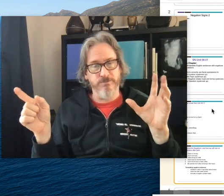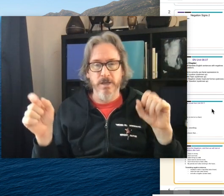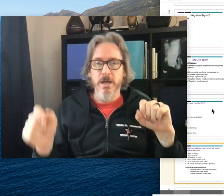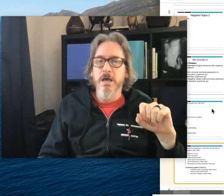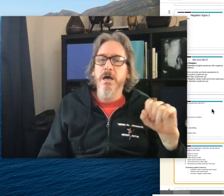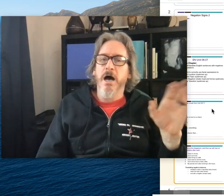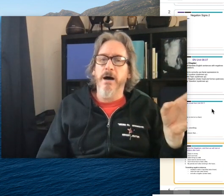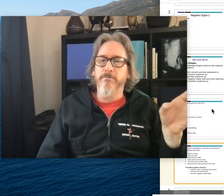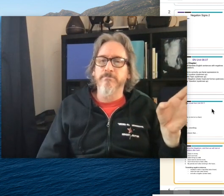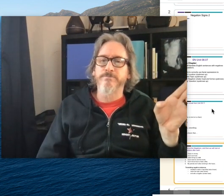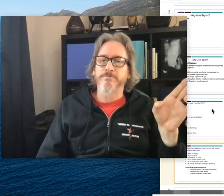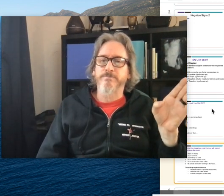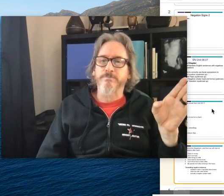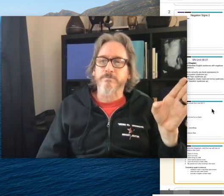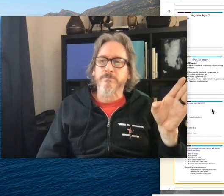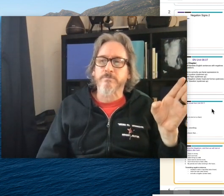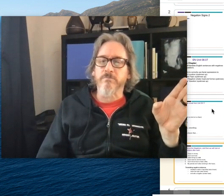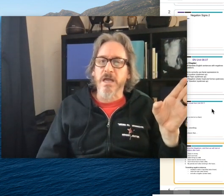too much.